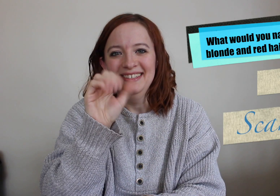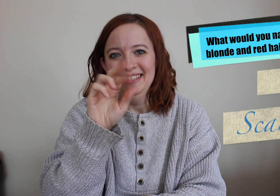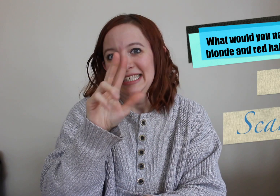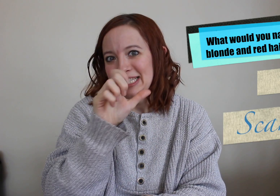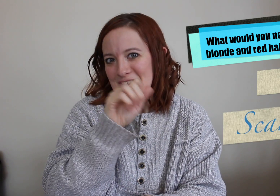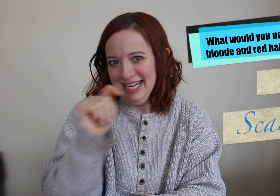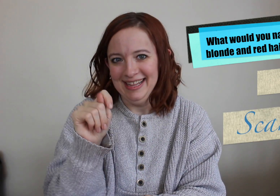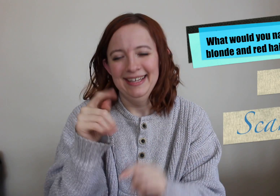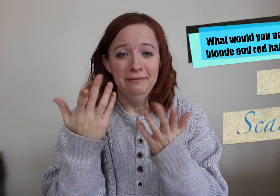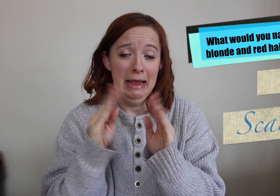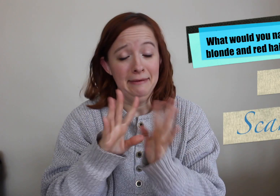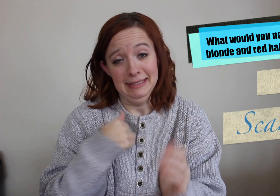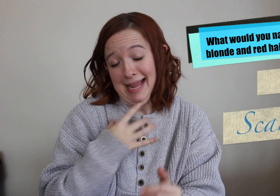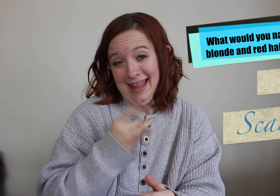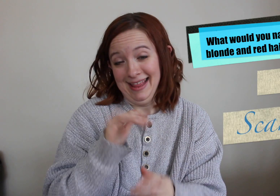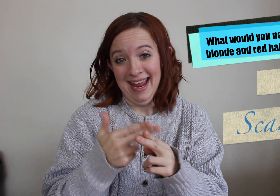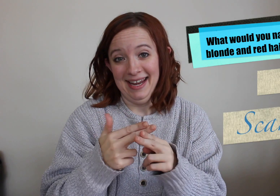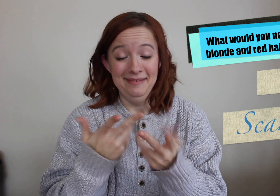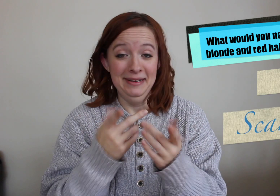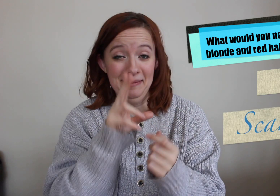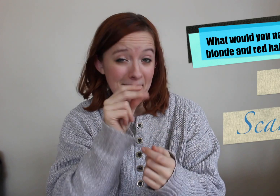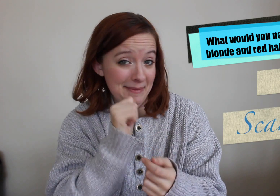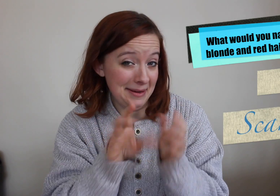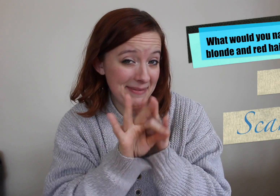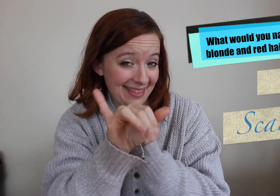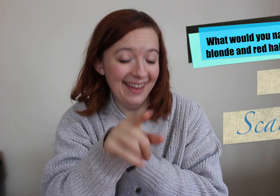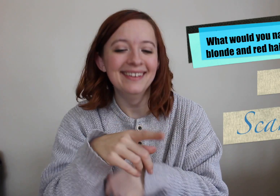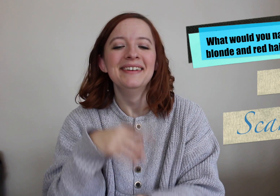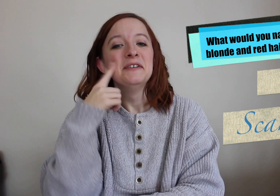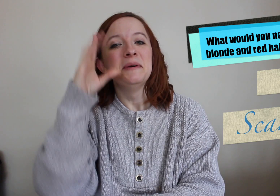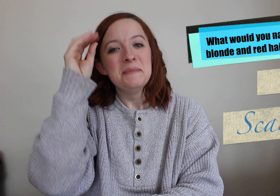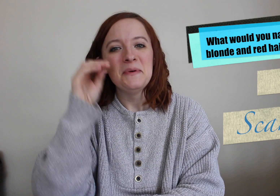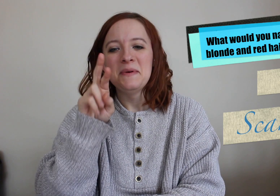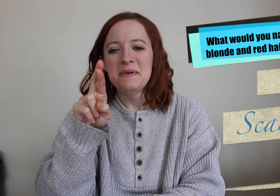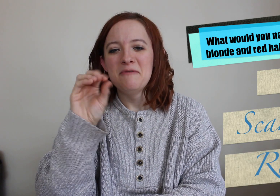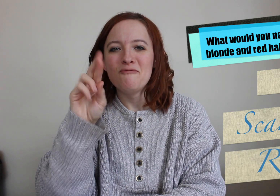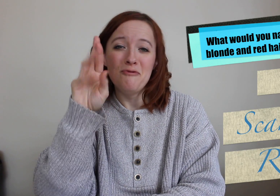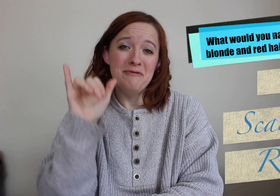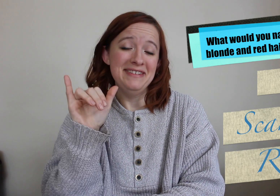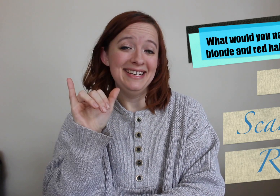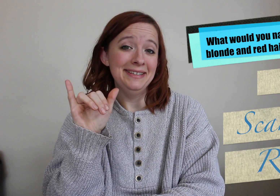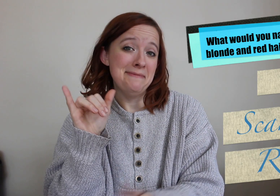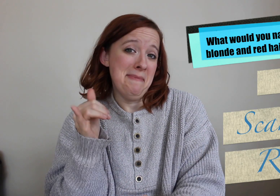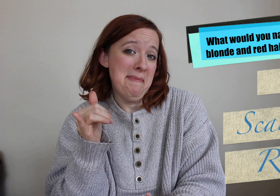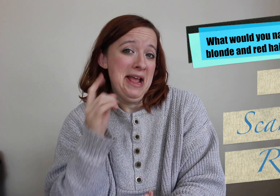girl, again, I said Scarlet. Obviously, I like that name. And I'm not going to pick that. But for a boy, I said